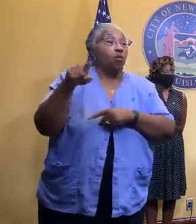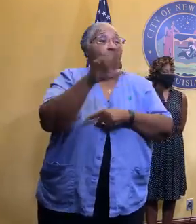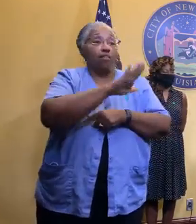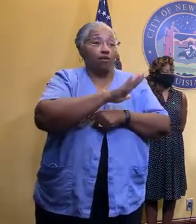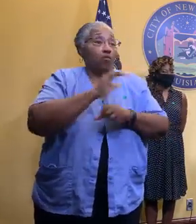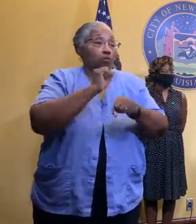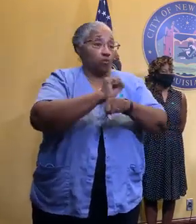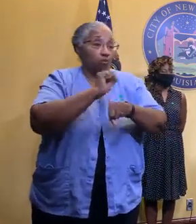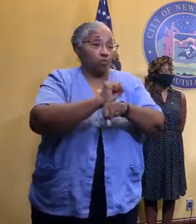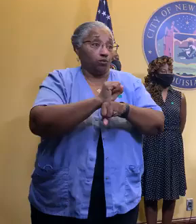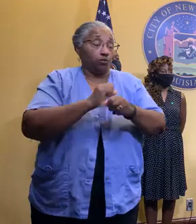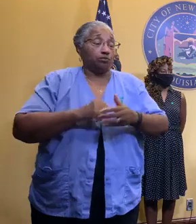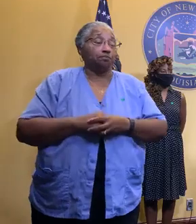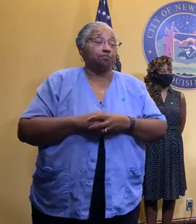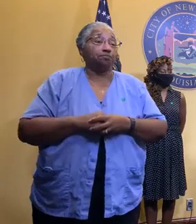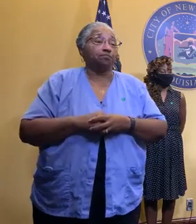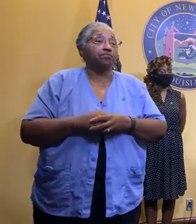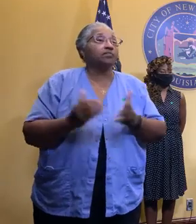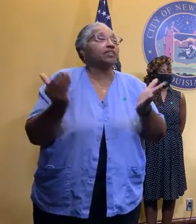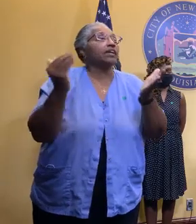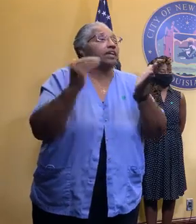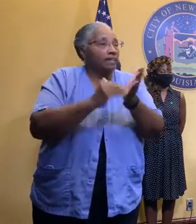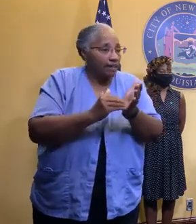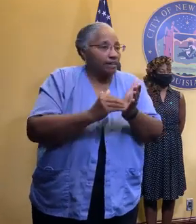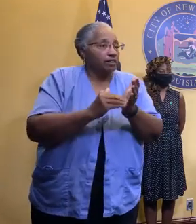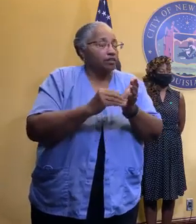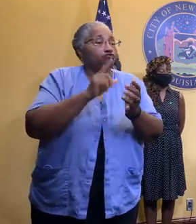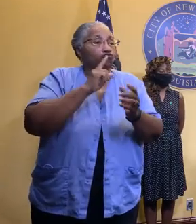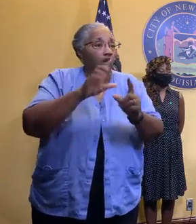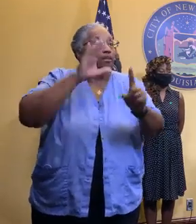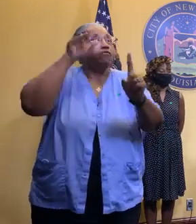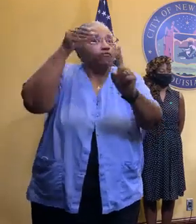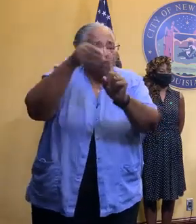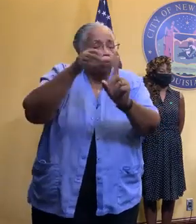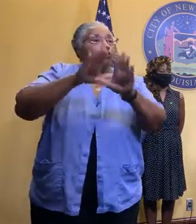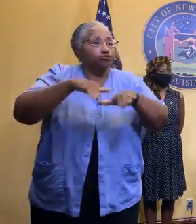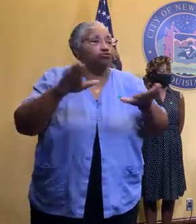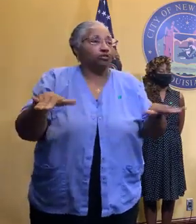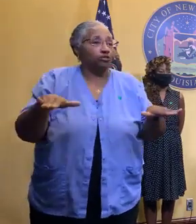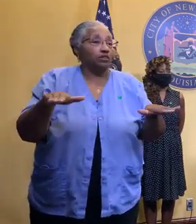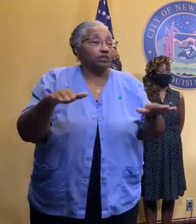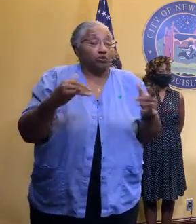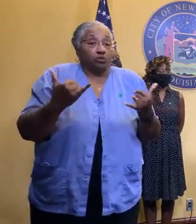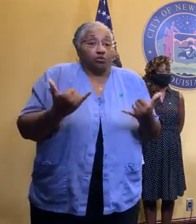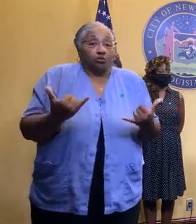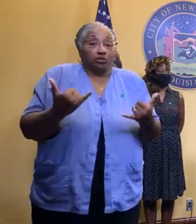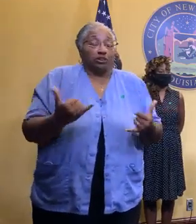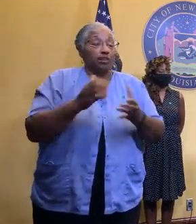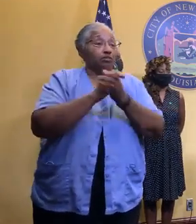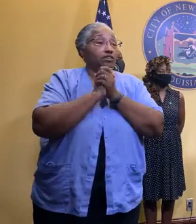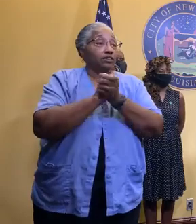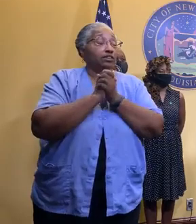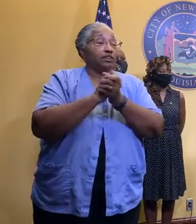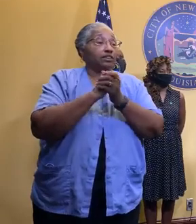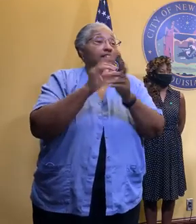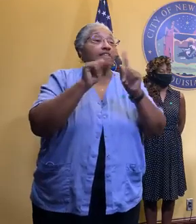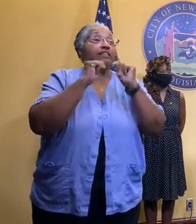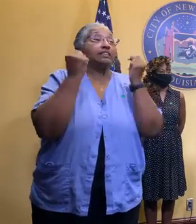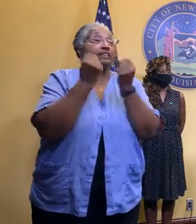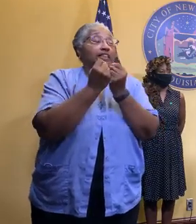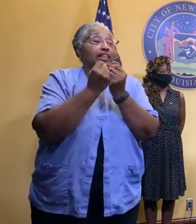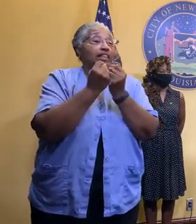work, again, putting children first. We're here to congratulate Team Empower